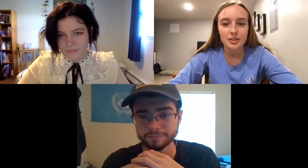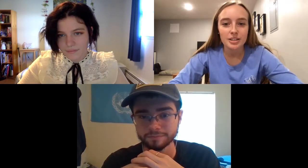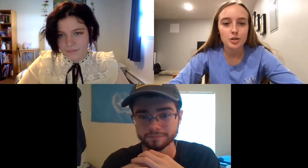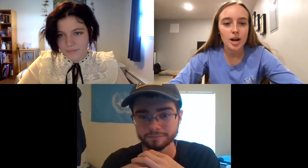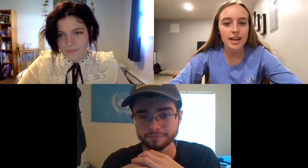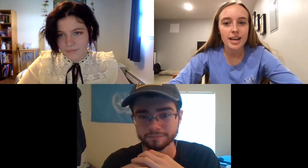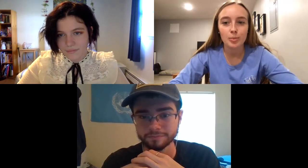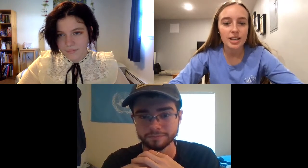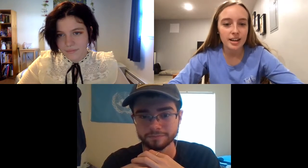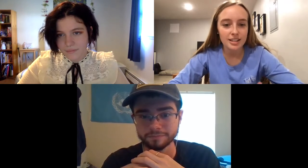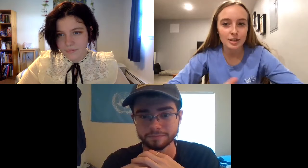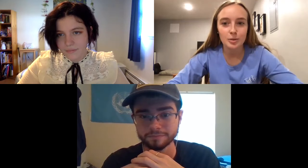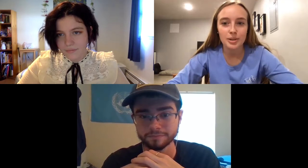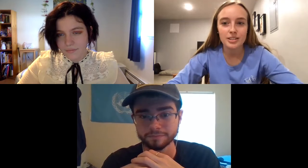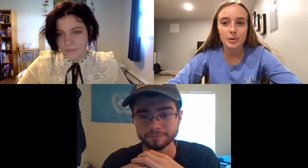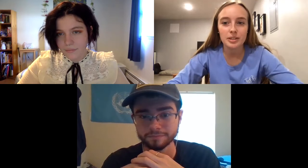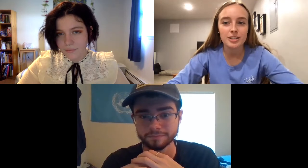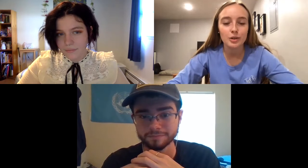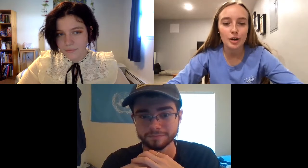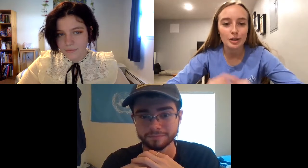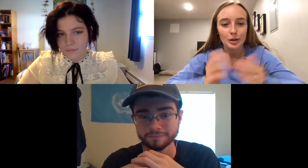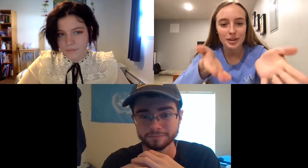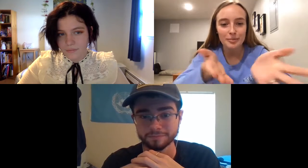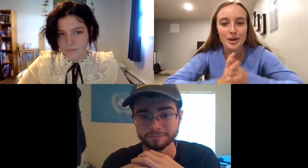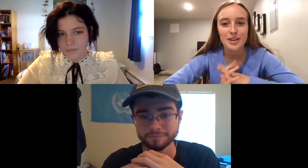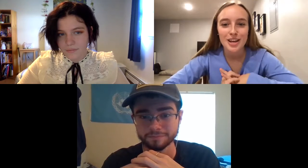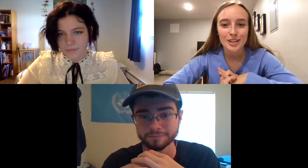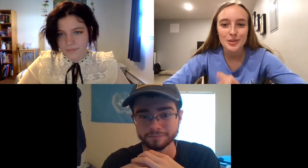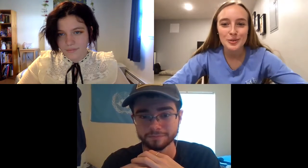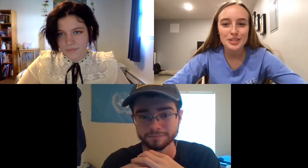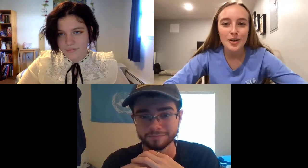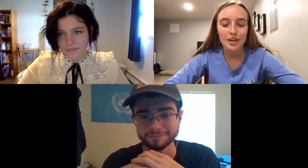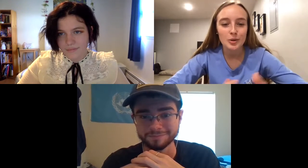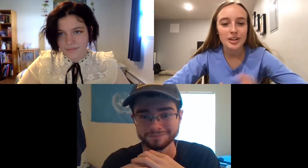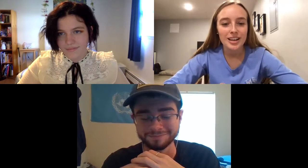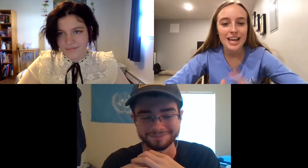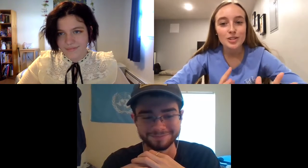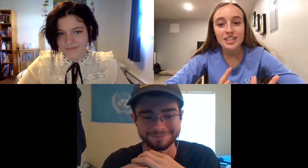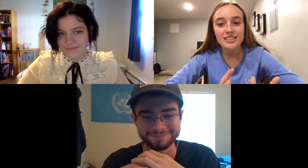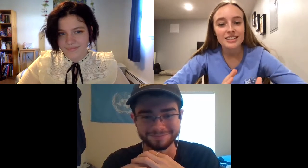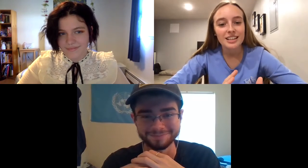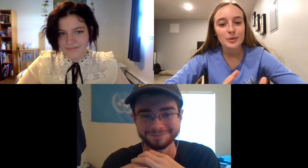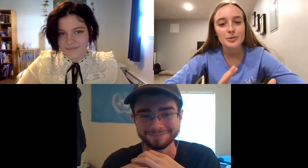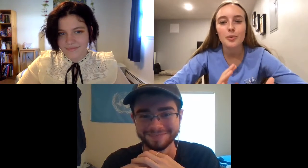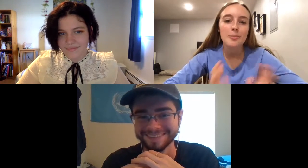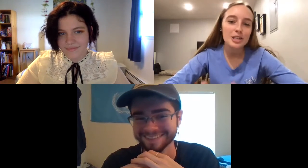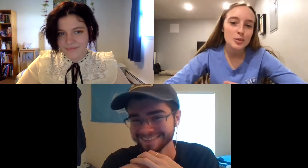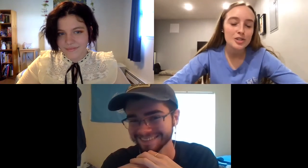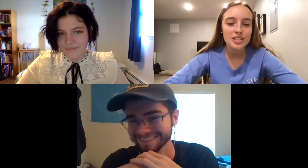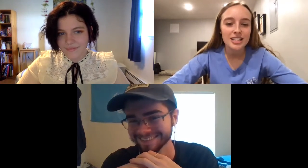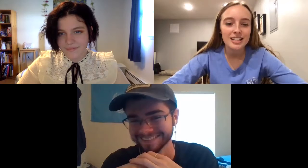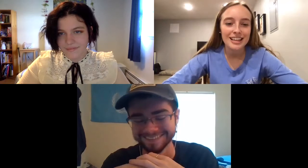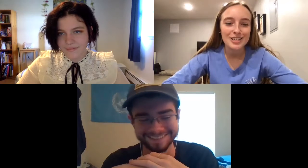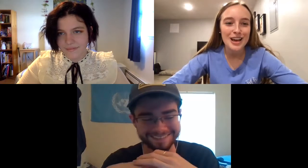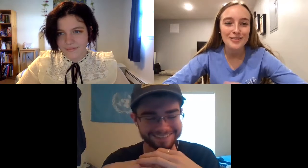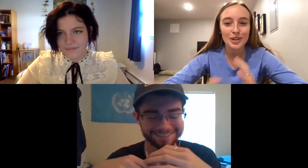So yeah, to try and break the ice a little bit, we would like to learn a little bit about you. So are you interested in sign language? Well, what made you